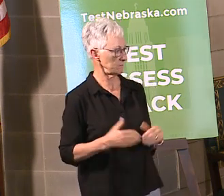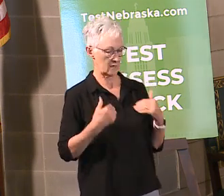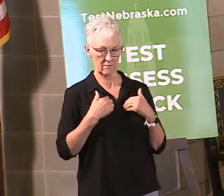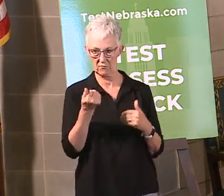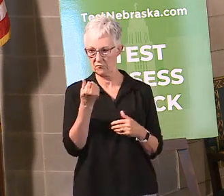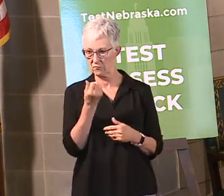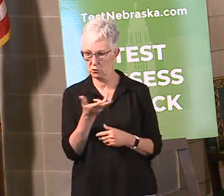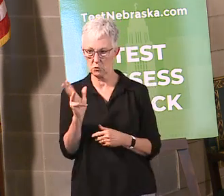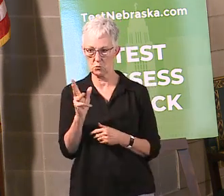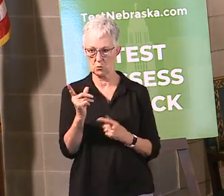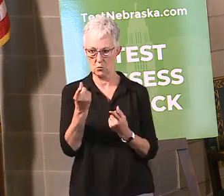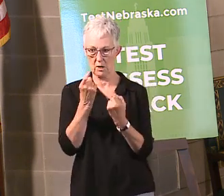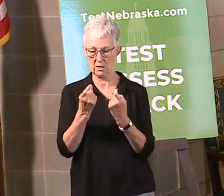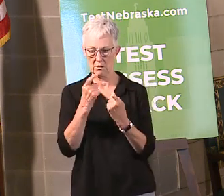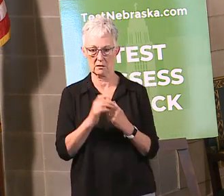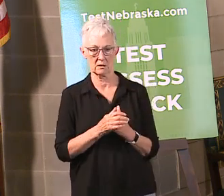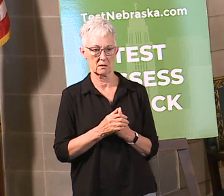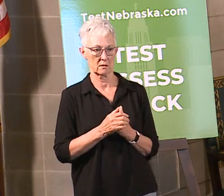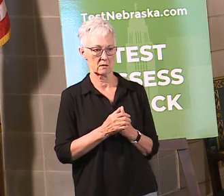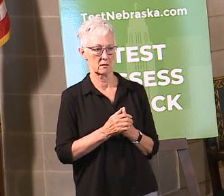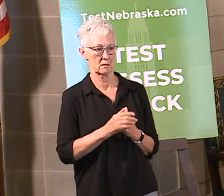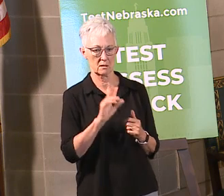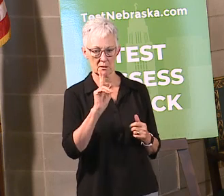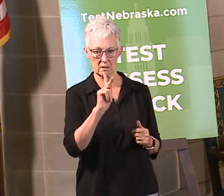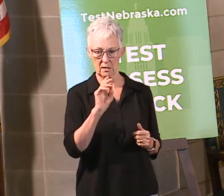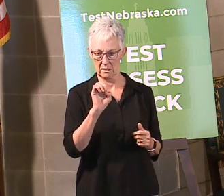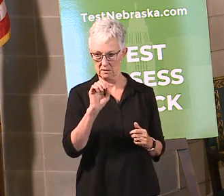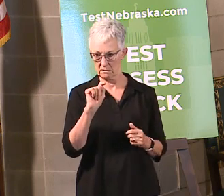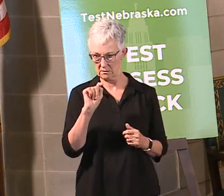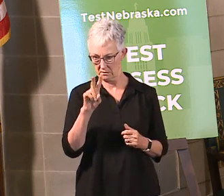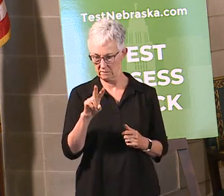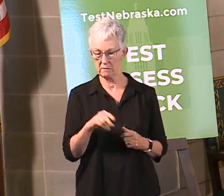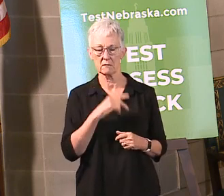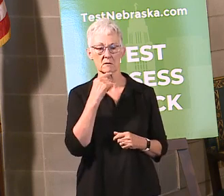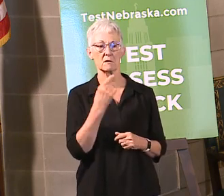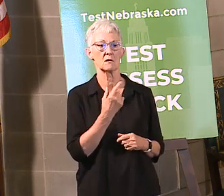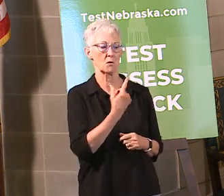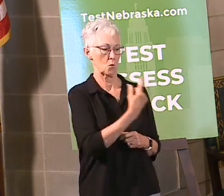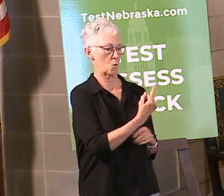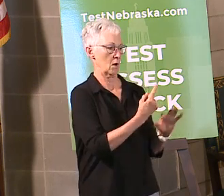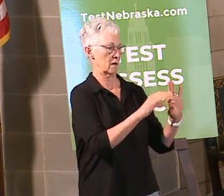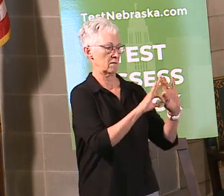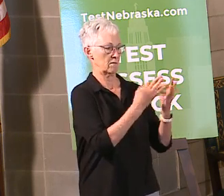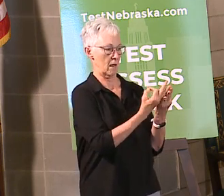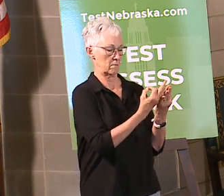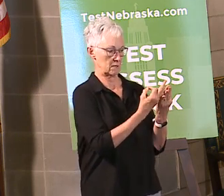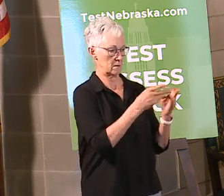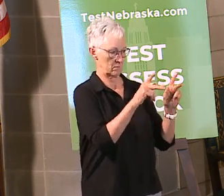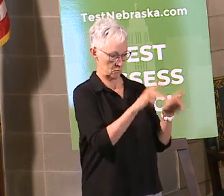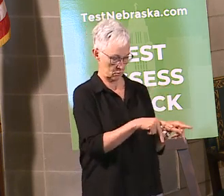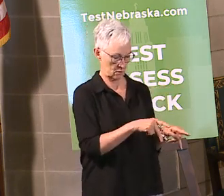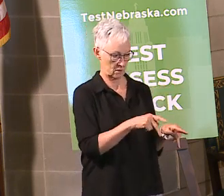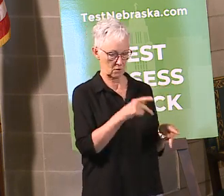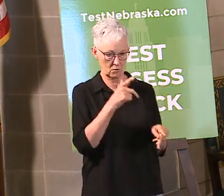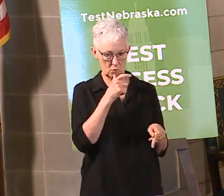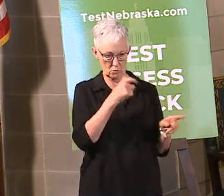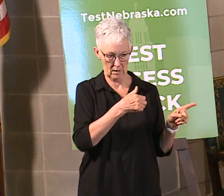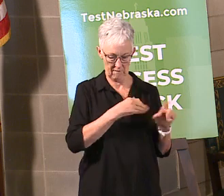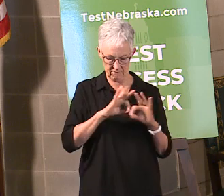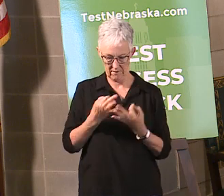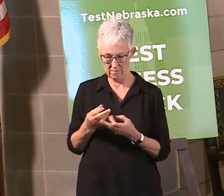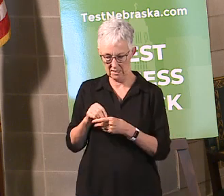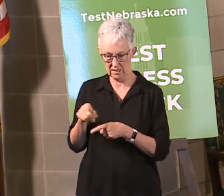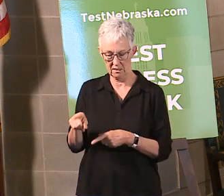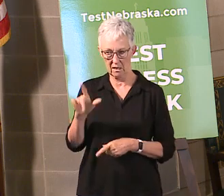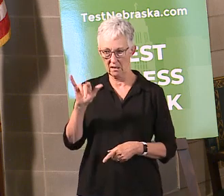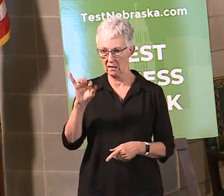few questions here. Michelle Bandur, KETV, one family member of a resident at Life Care Center wants to know what the governor would